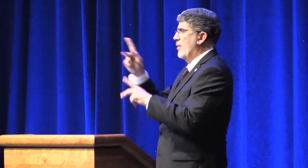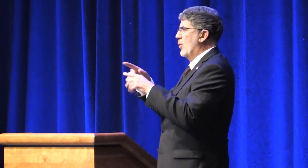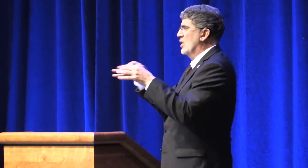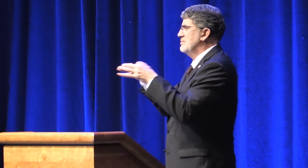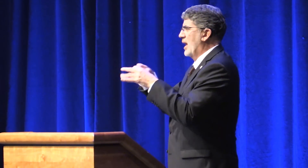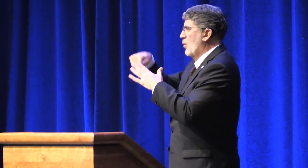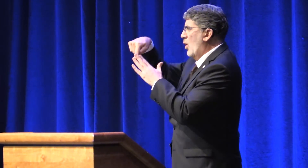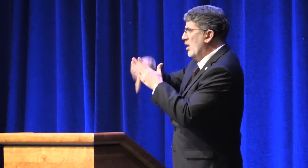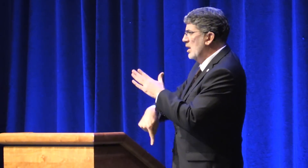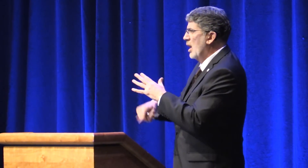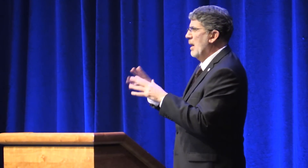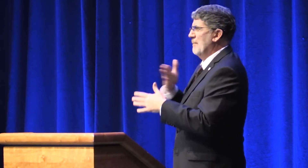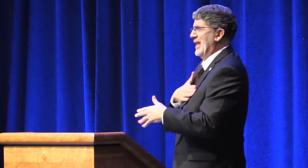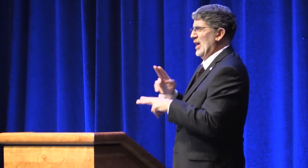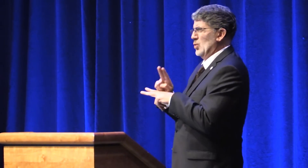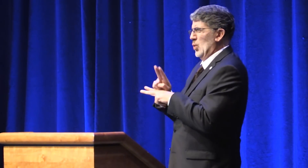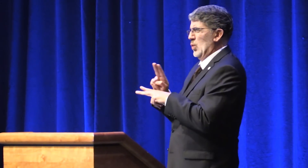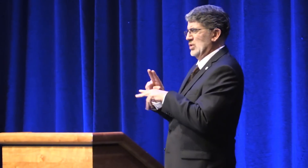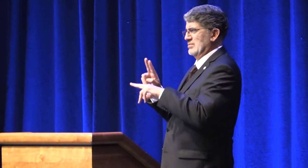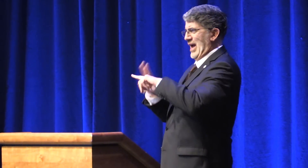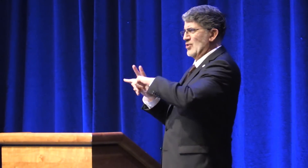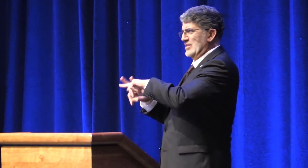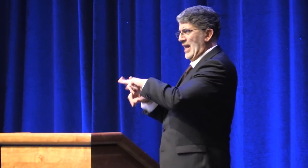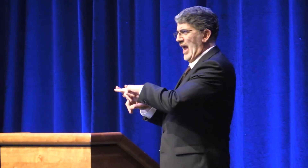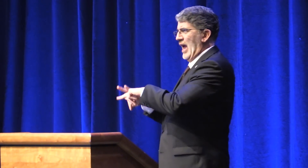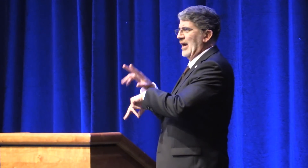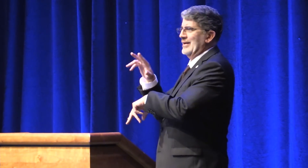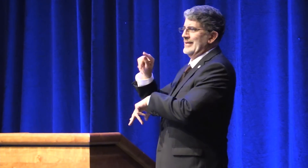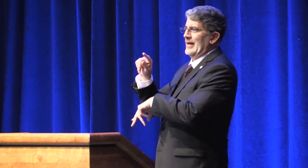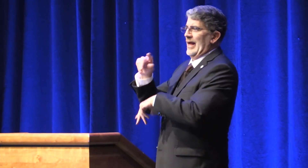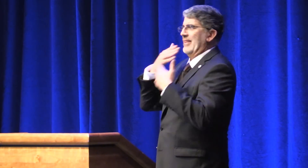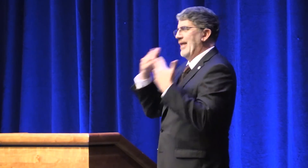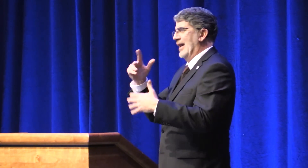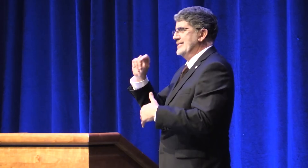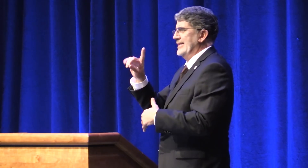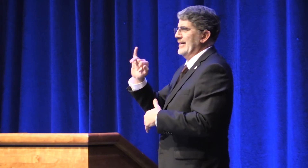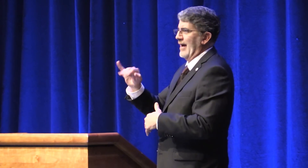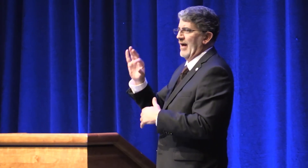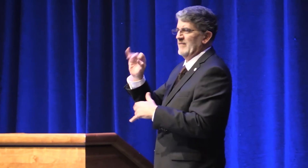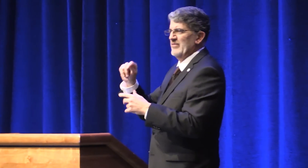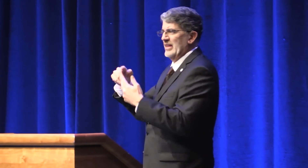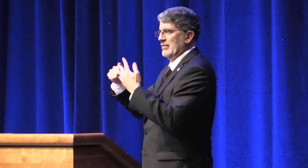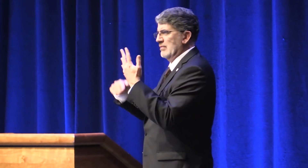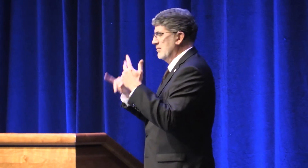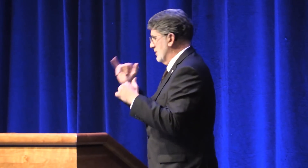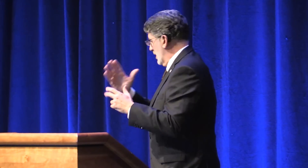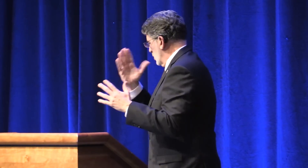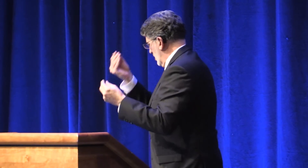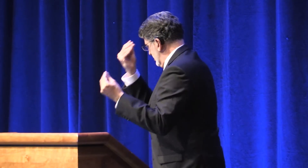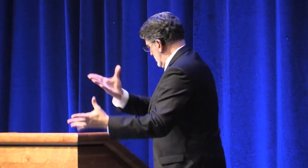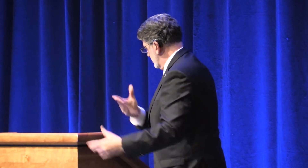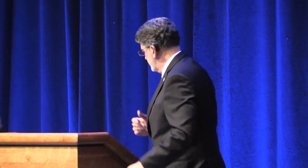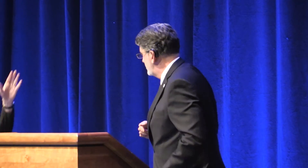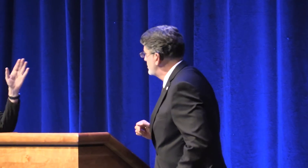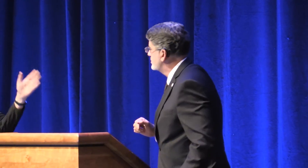these hashtags so that people can understand and see what's going on here this evening. Thank